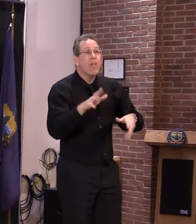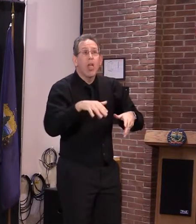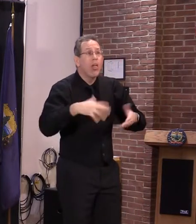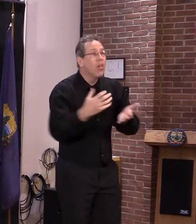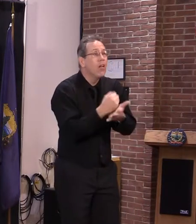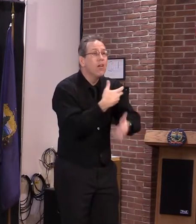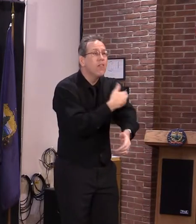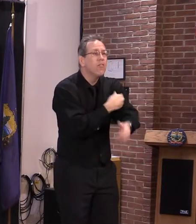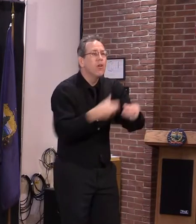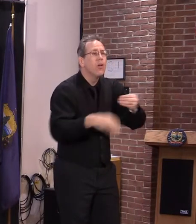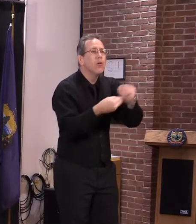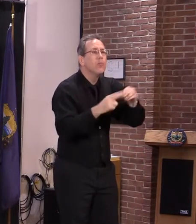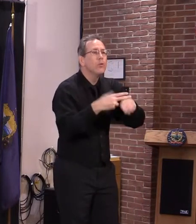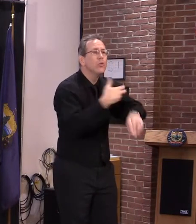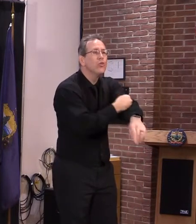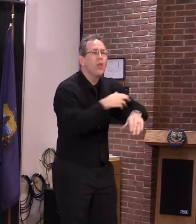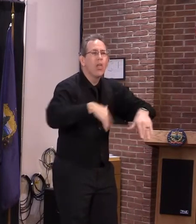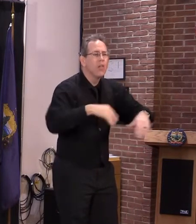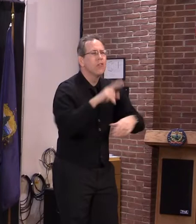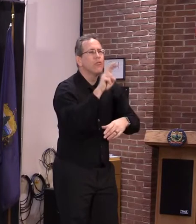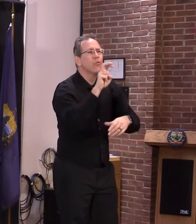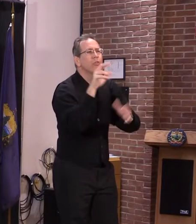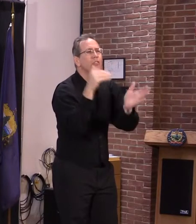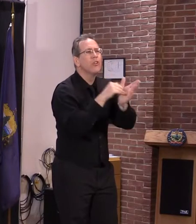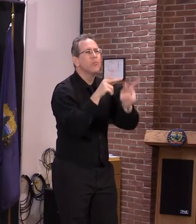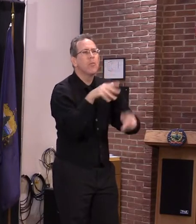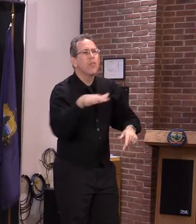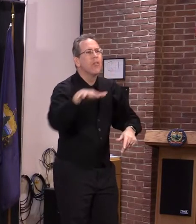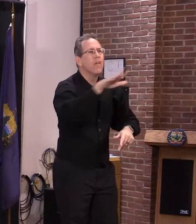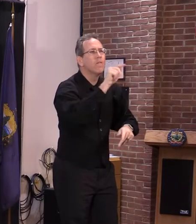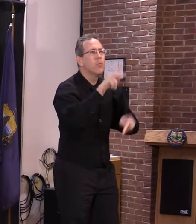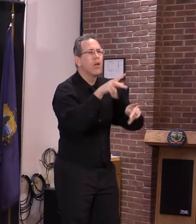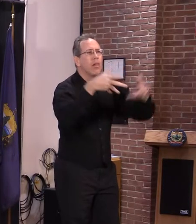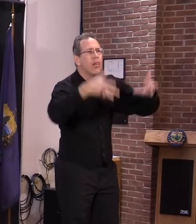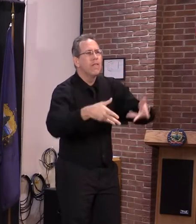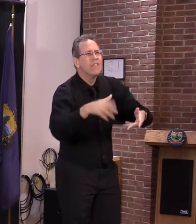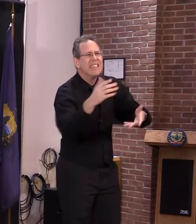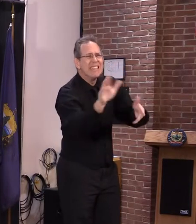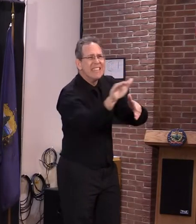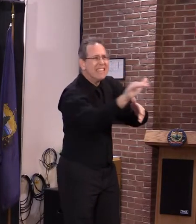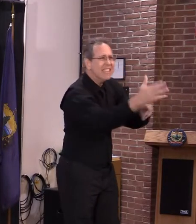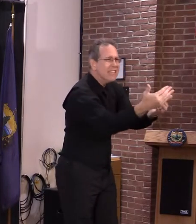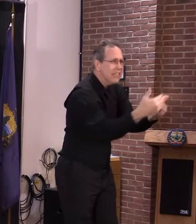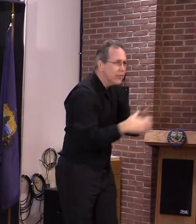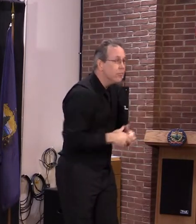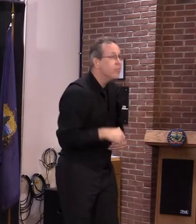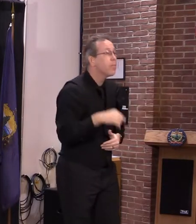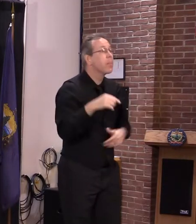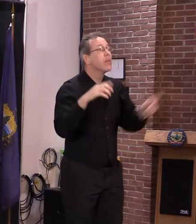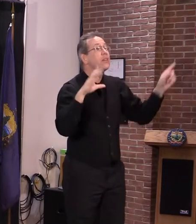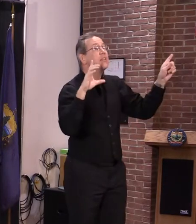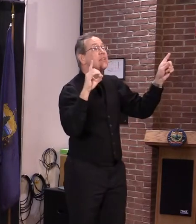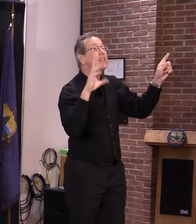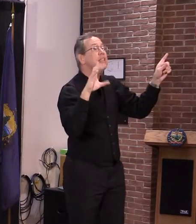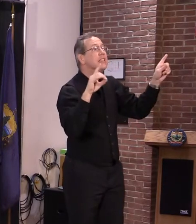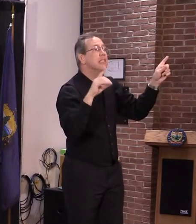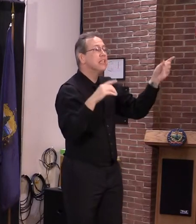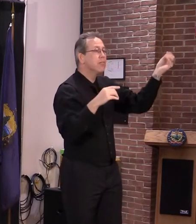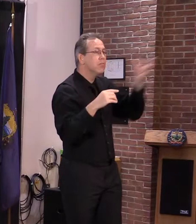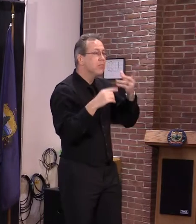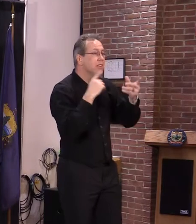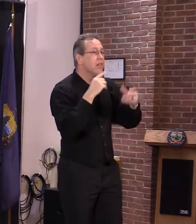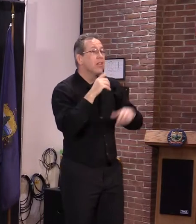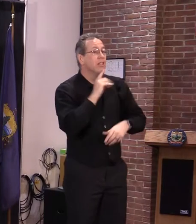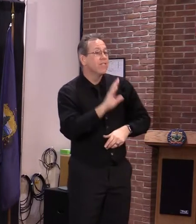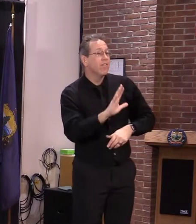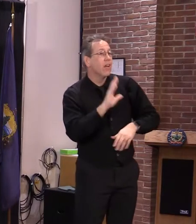booster but haven't received one. According to the CDC, over 95% of Vermonters over 5 have begun